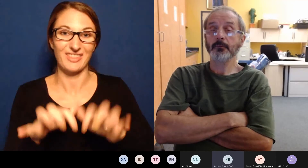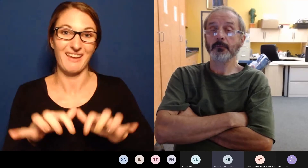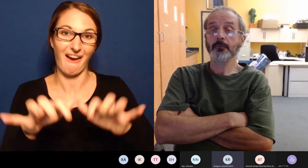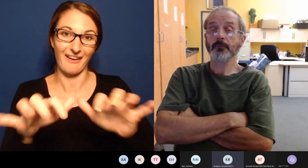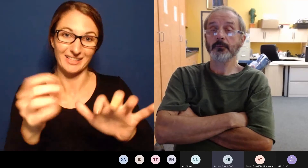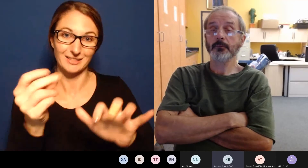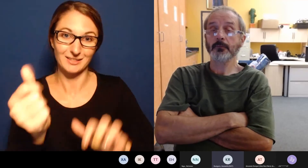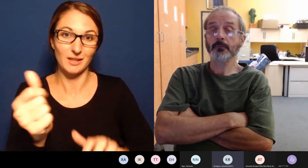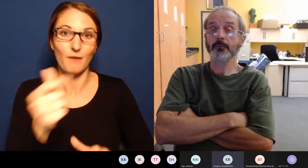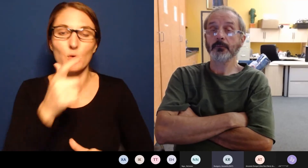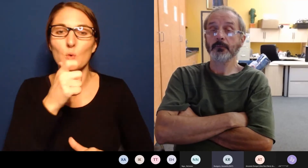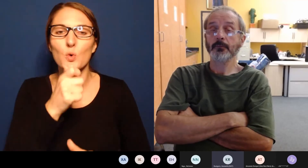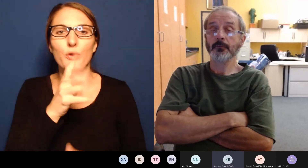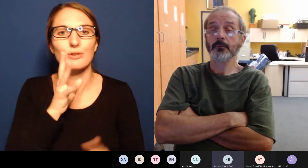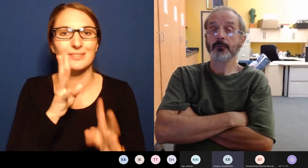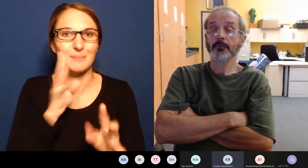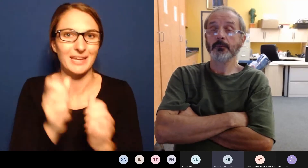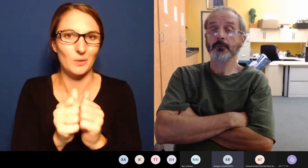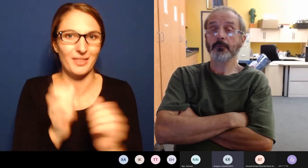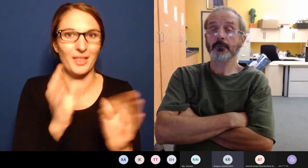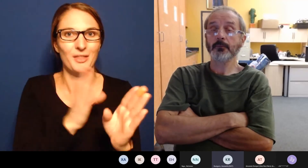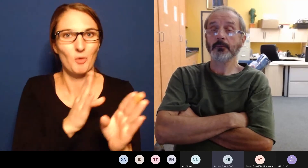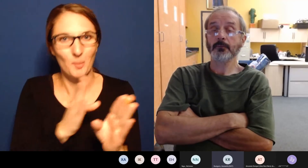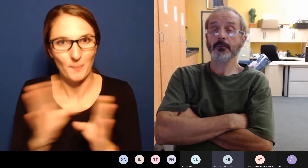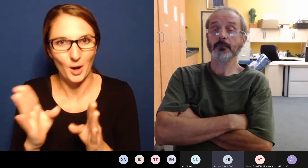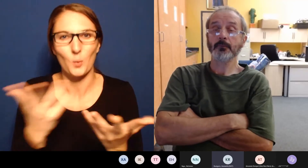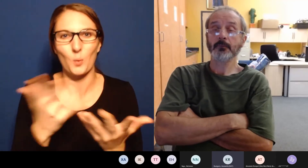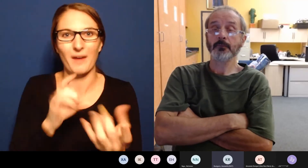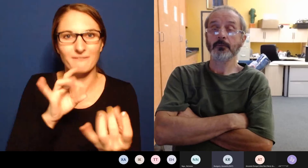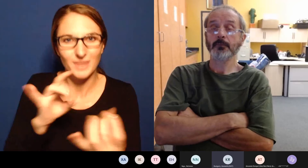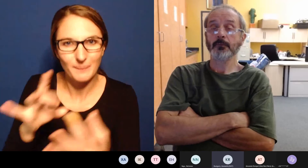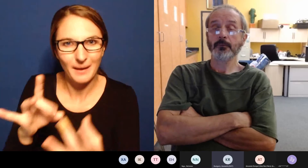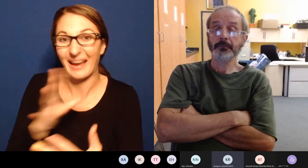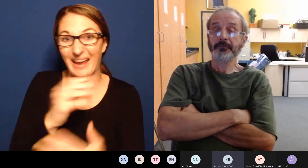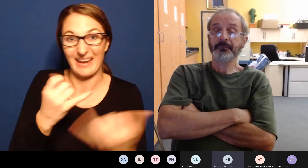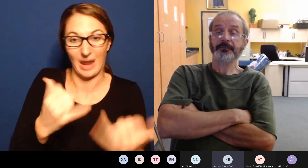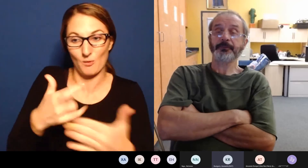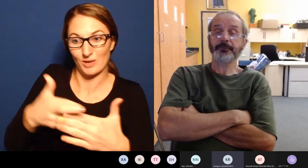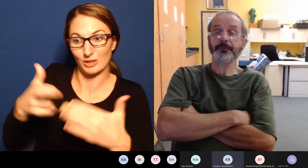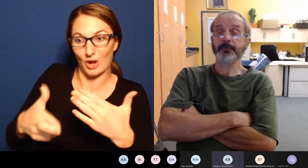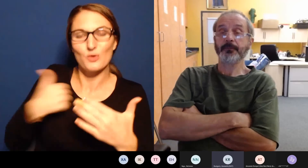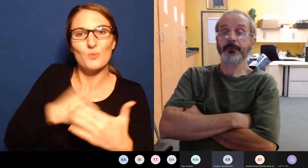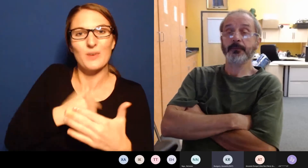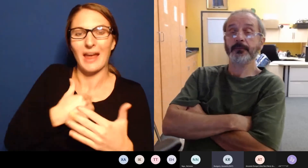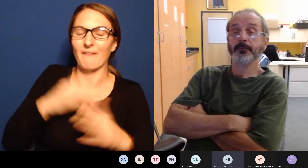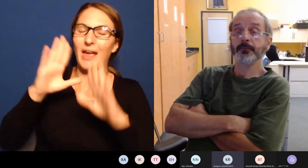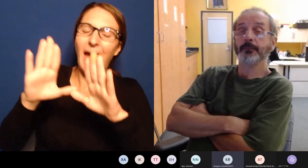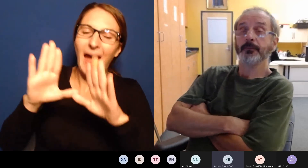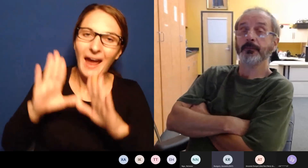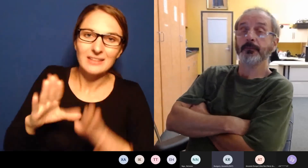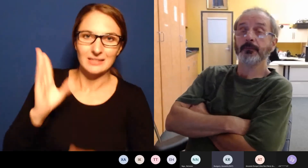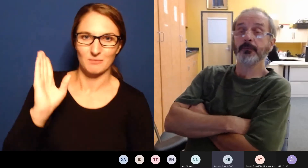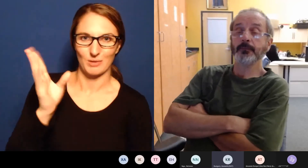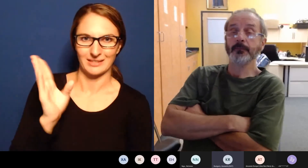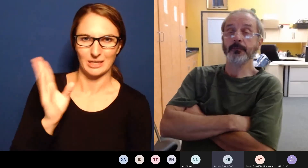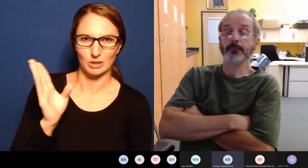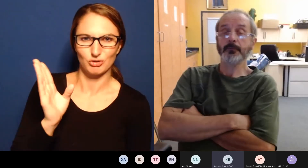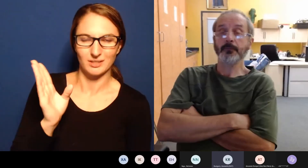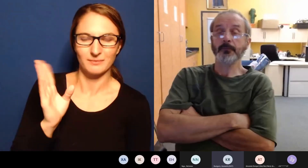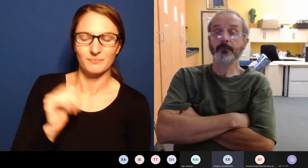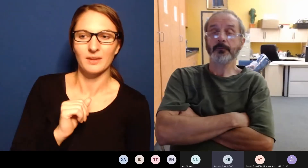they're speaking to and prepare. And as a result, we have some excellent presentation and